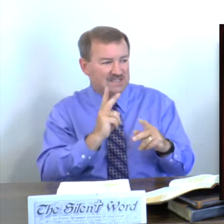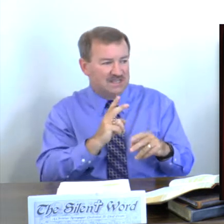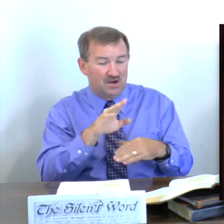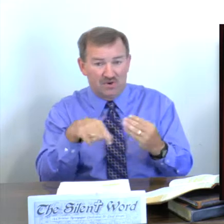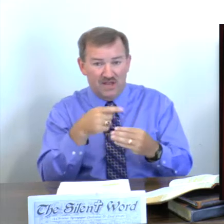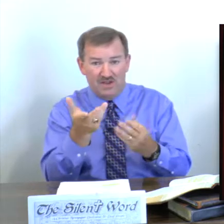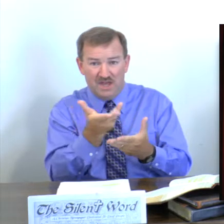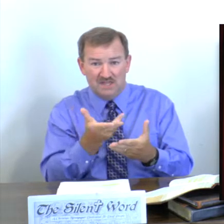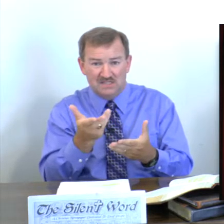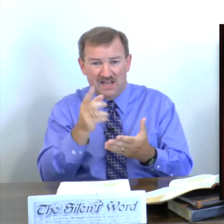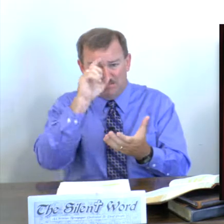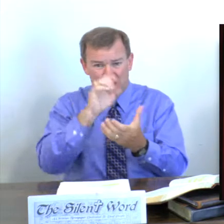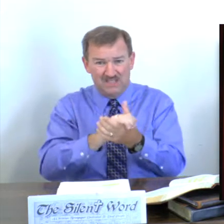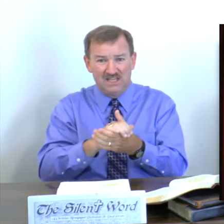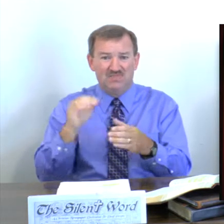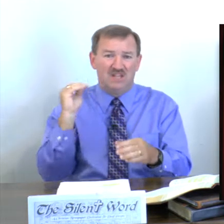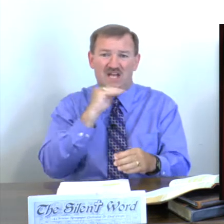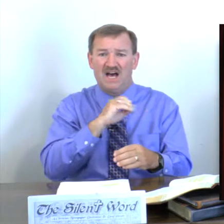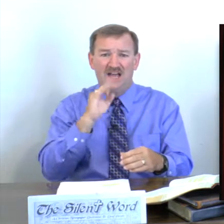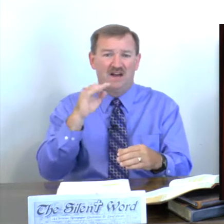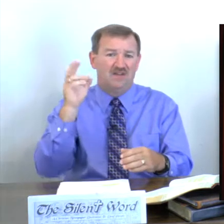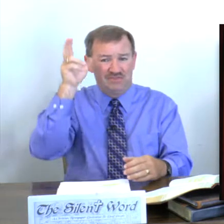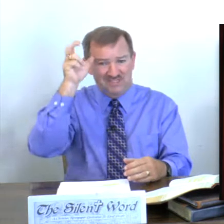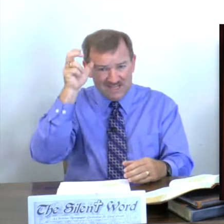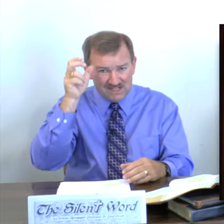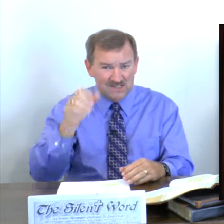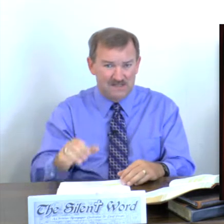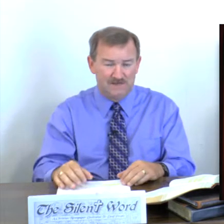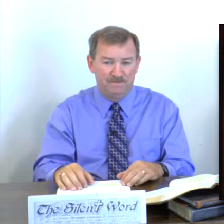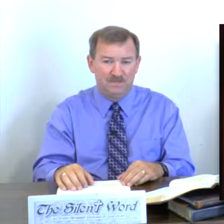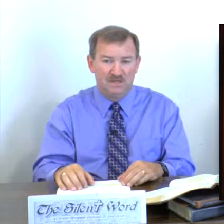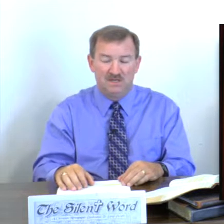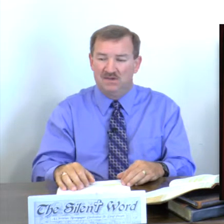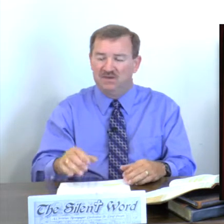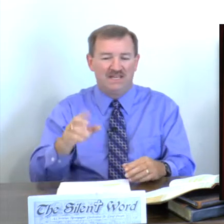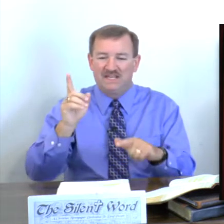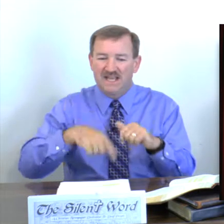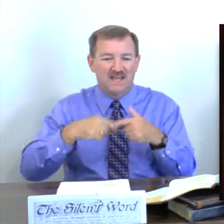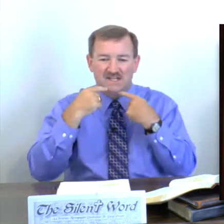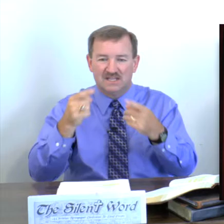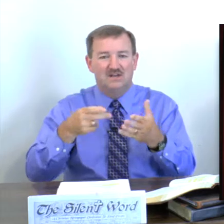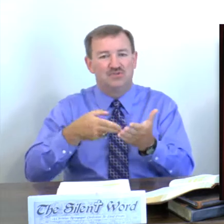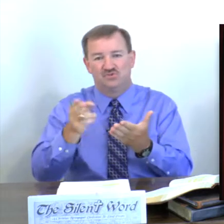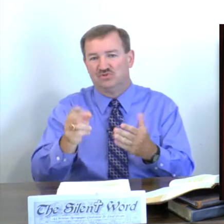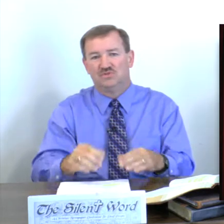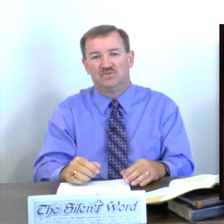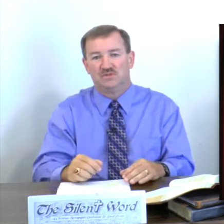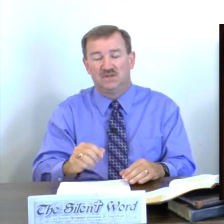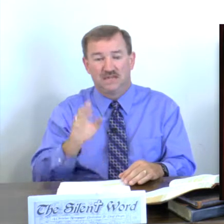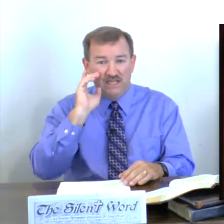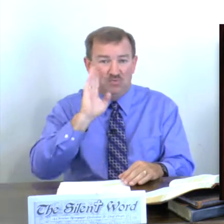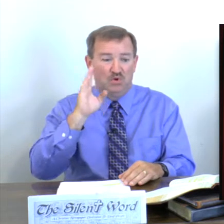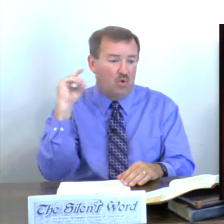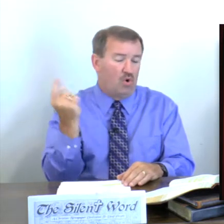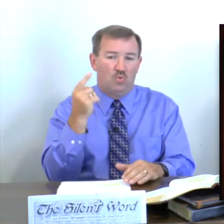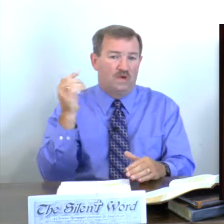see around us have believed the lie of Satan, but he cannot tell the truth. He will